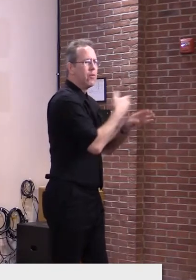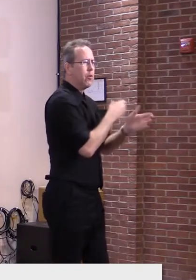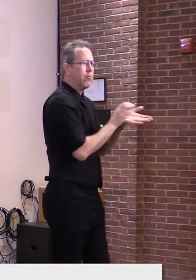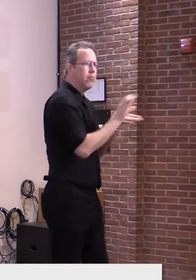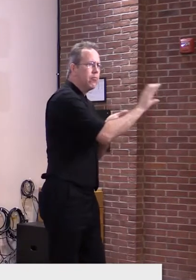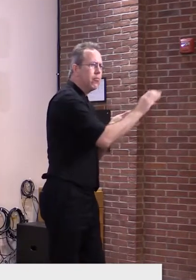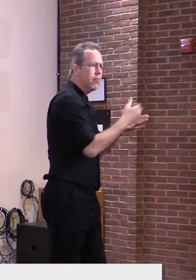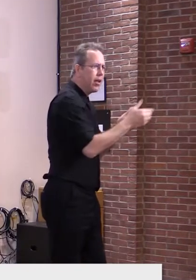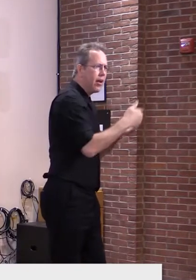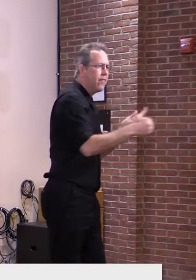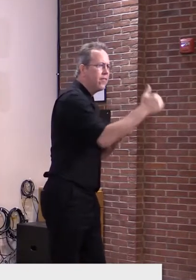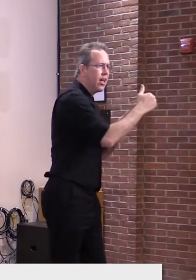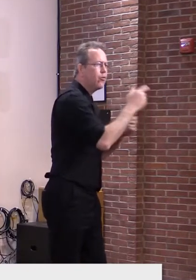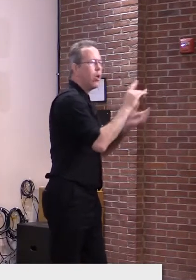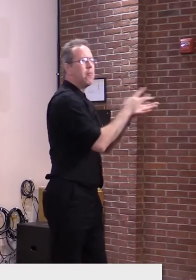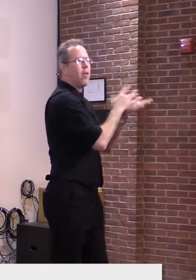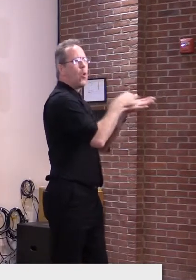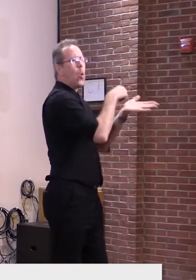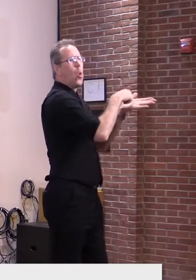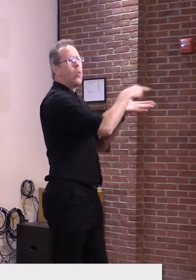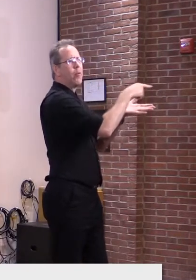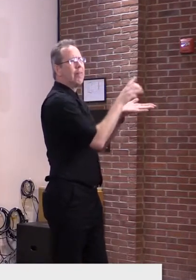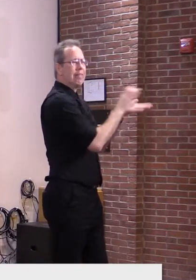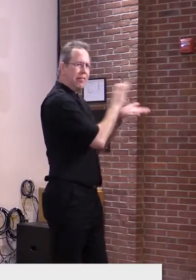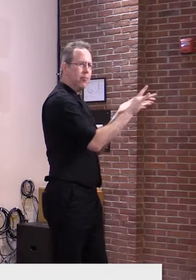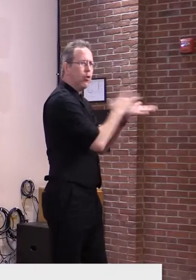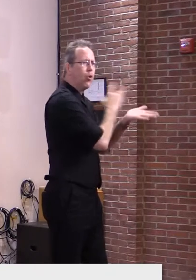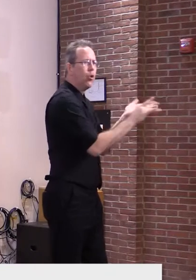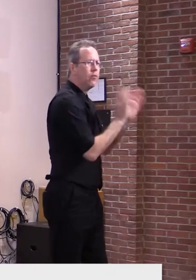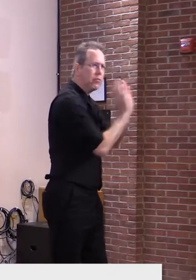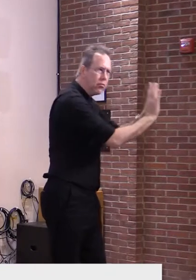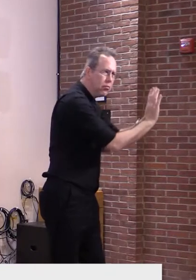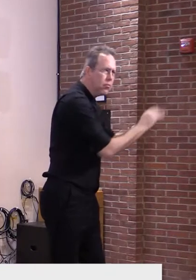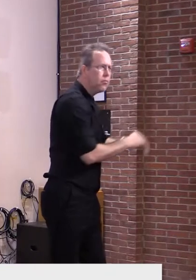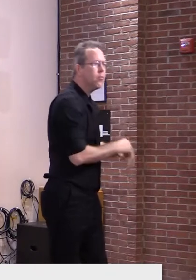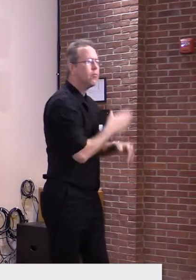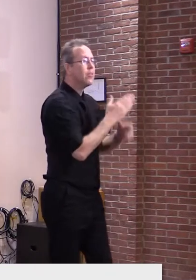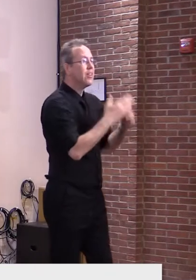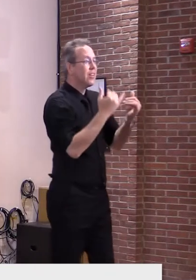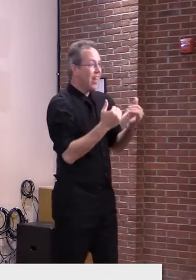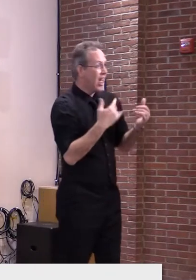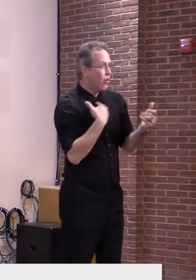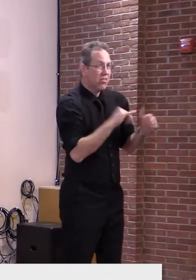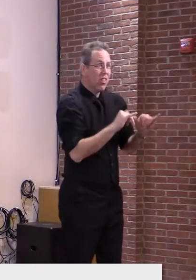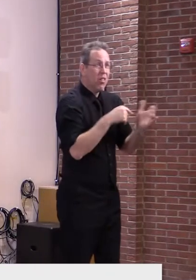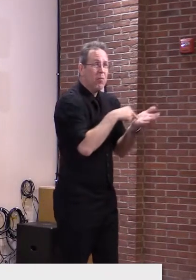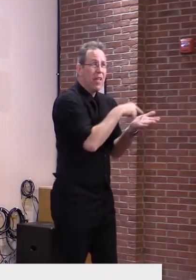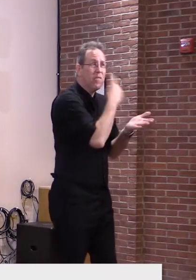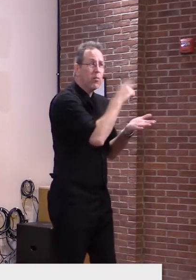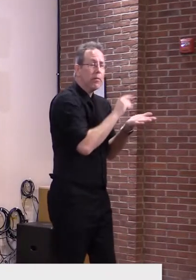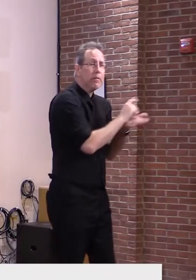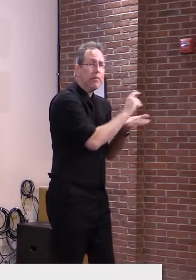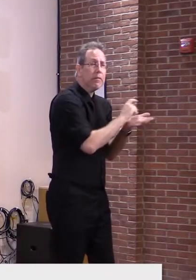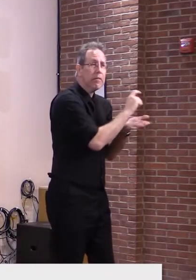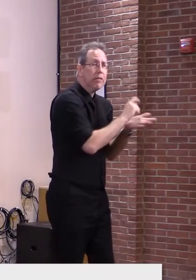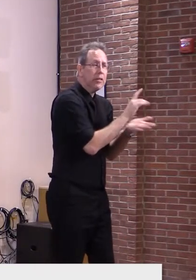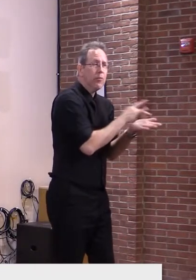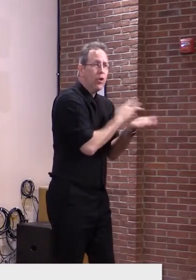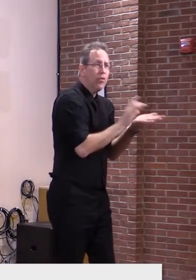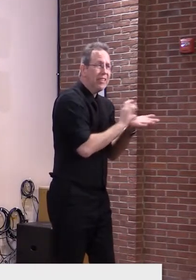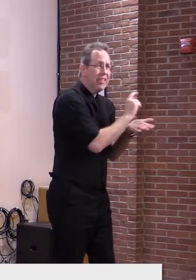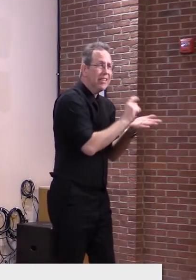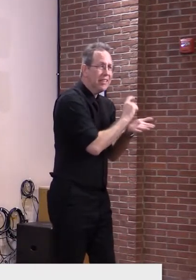that debt. However, because we're paying that debt currently now, more currently on the pre-funding